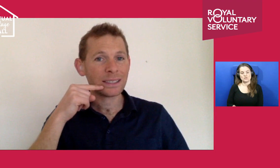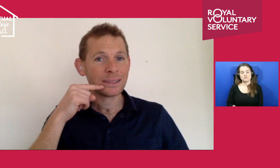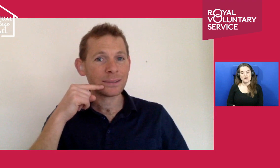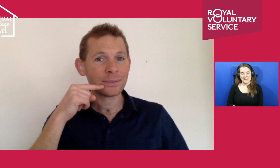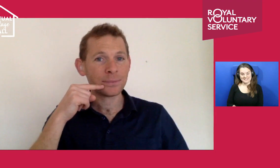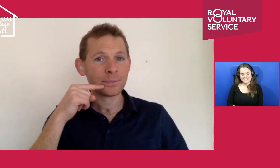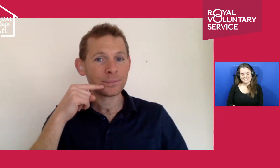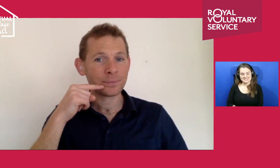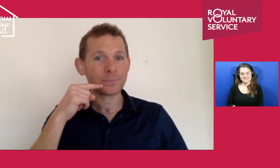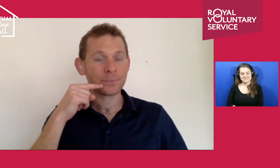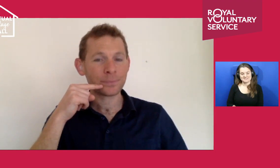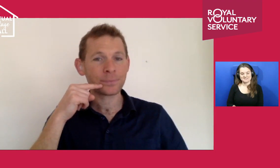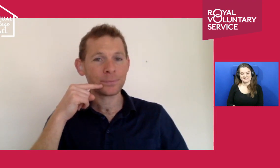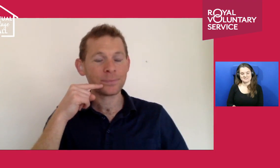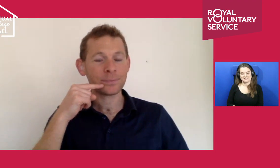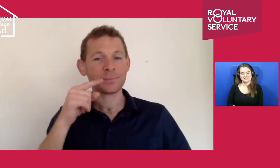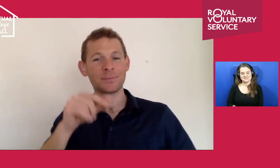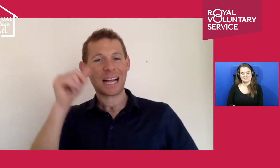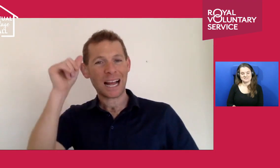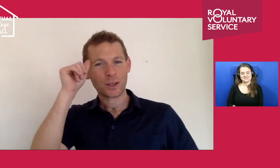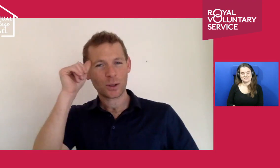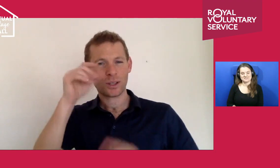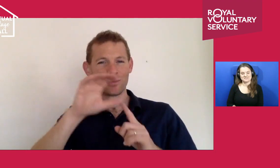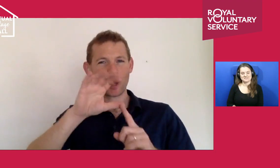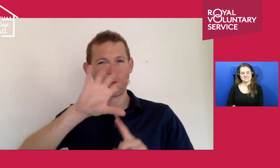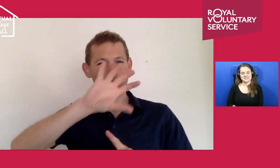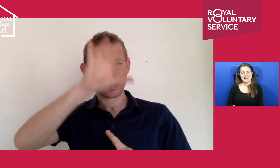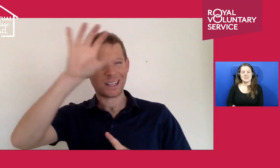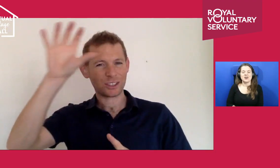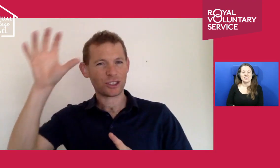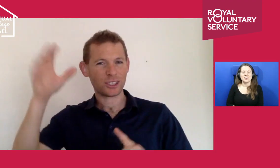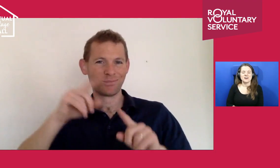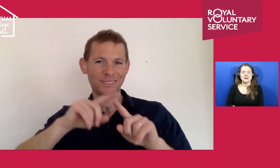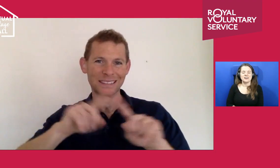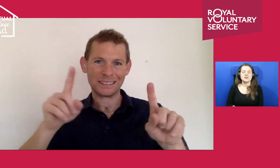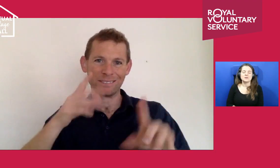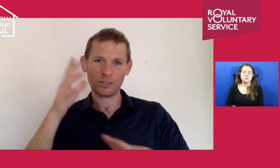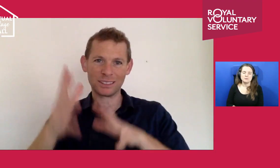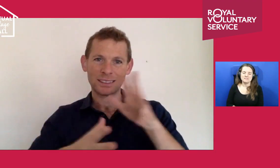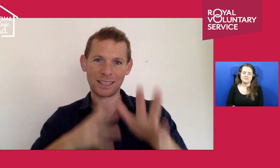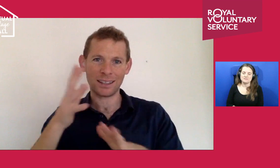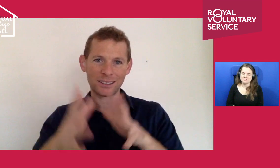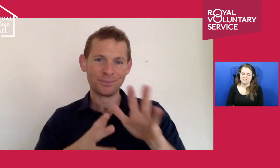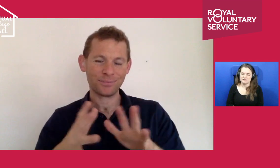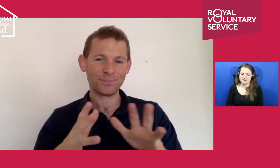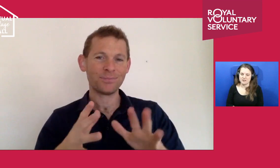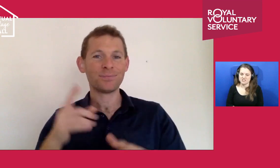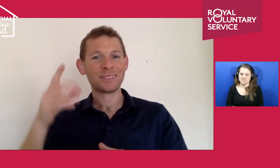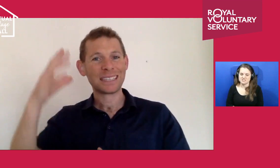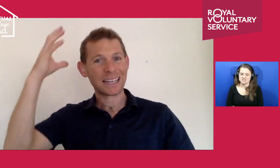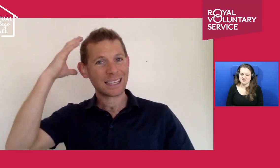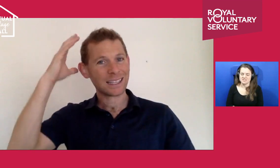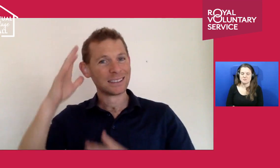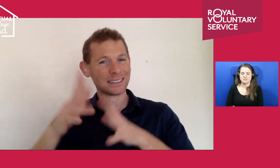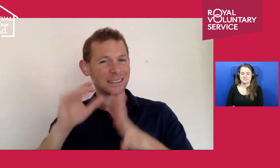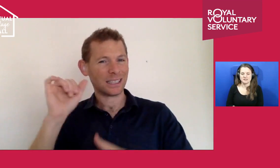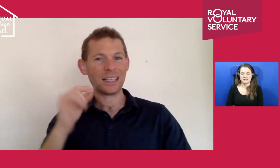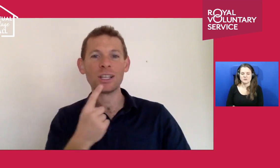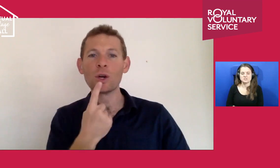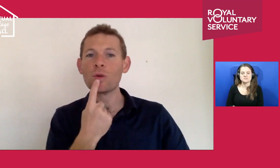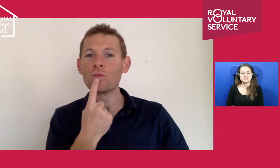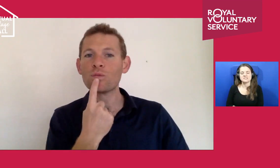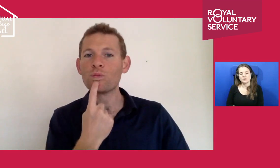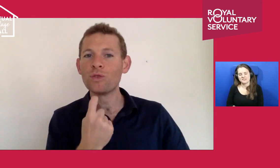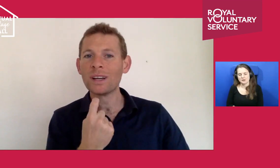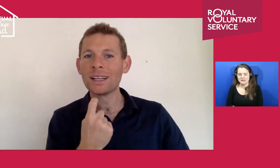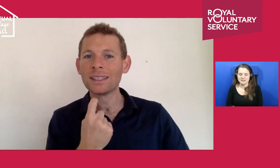Red. Now, I know there will be some regional variations, I should say this, with sign